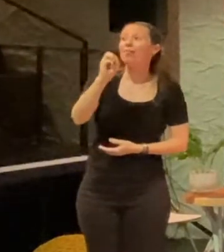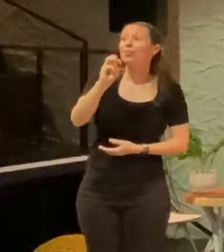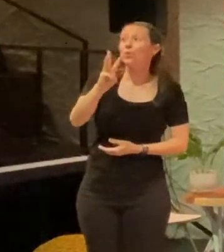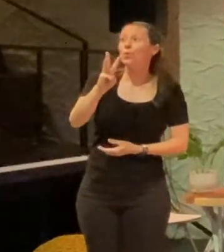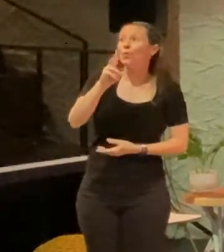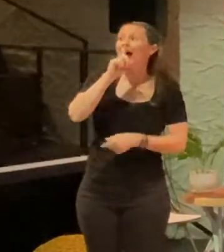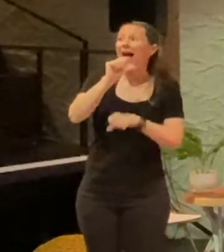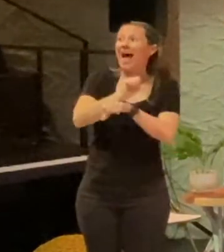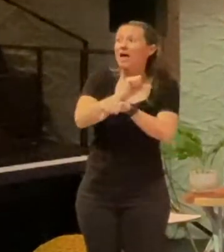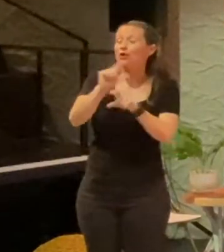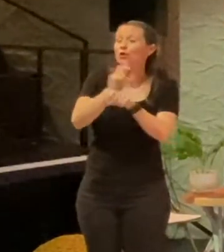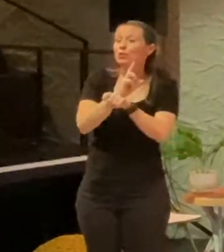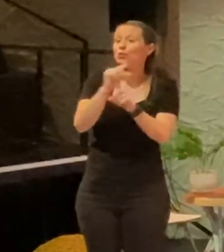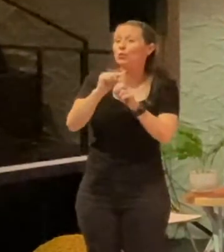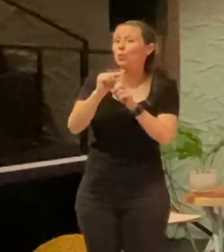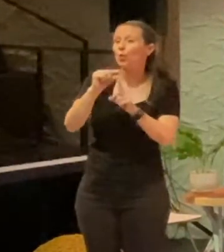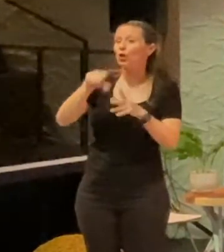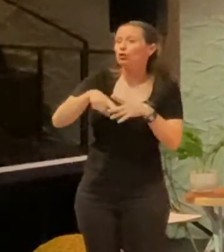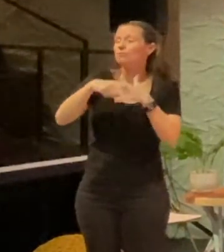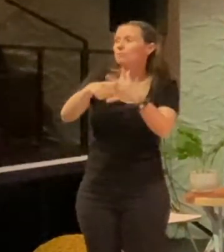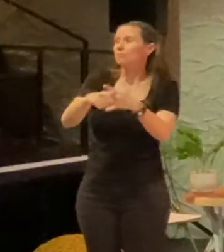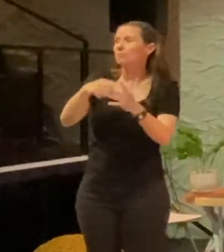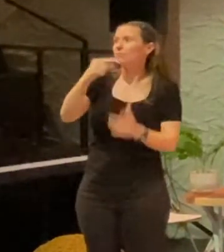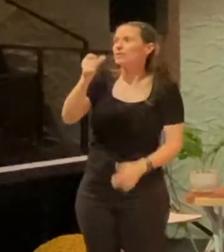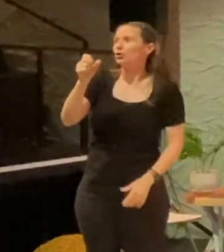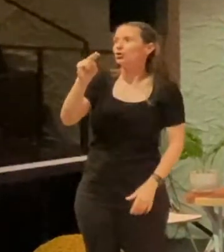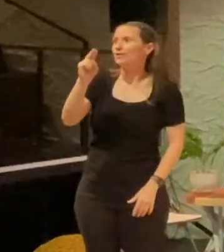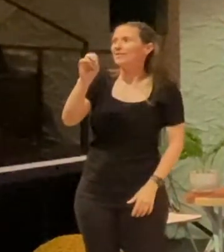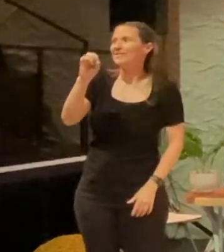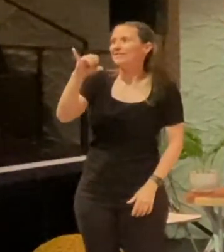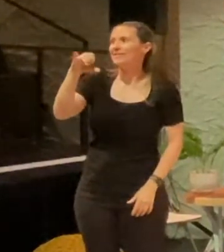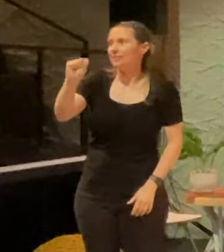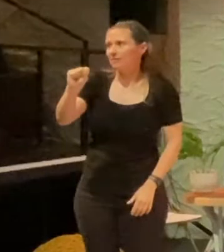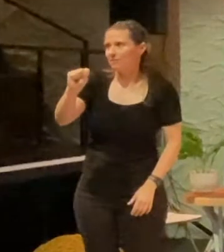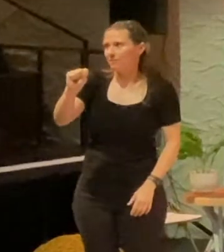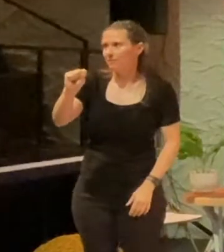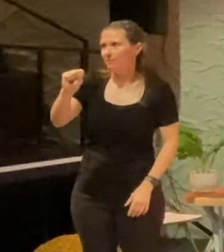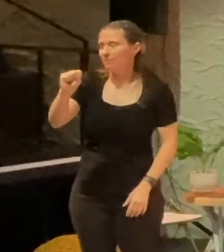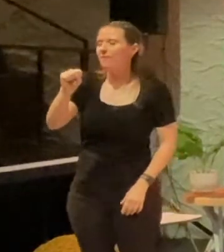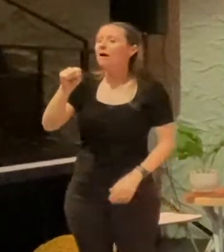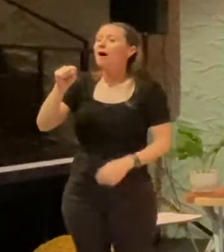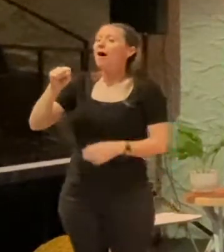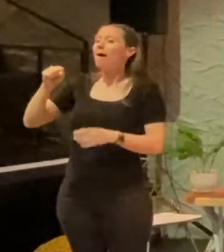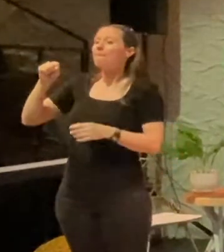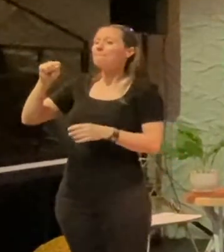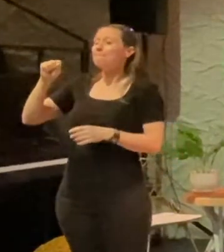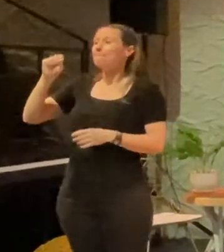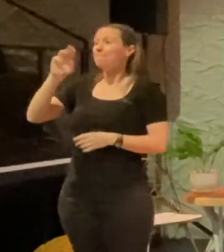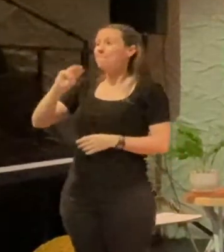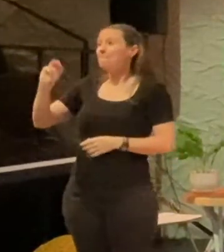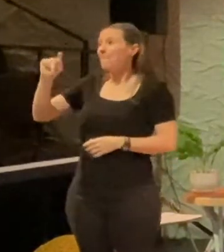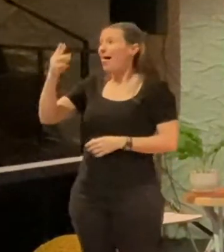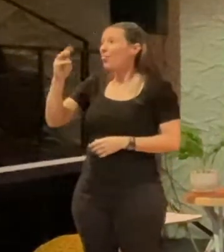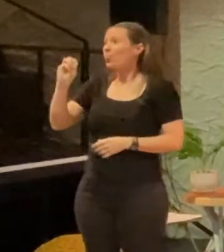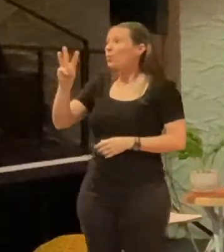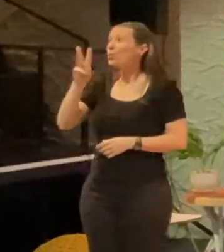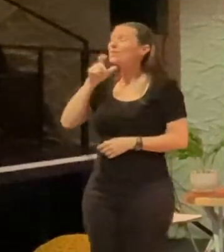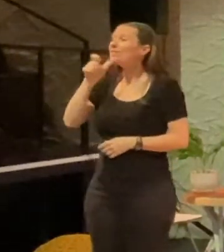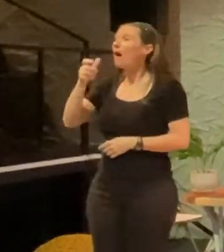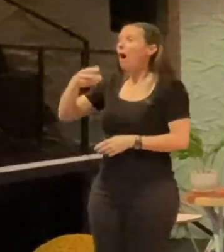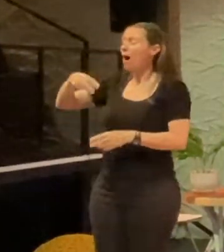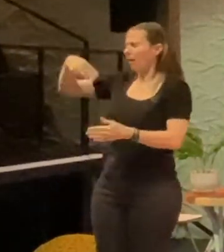So what Matthew is saying is, he's not looking backwards, he's looking forwards. He's tracking a